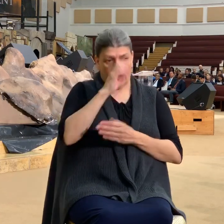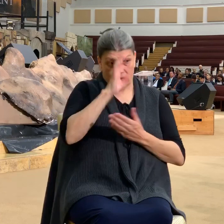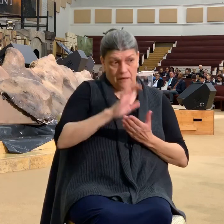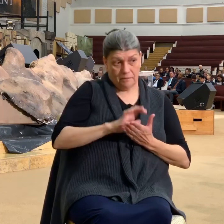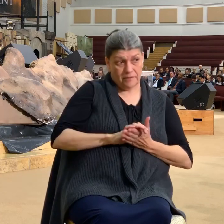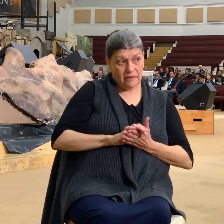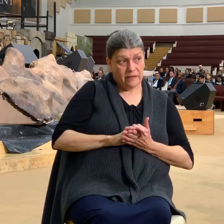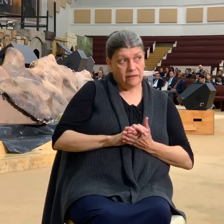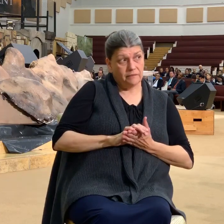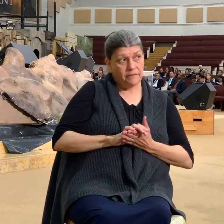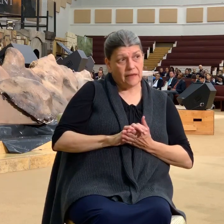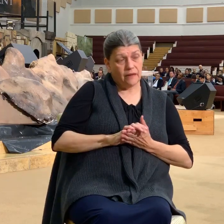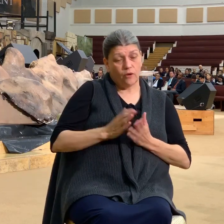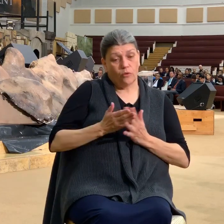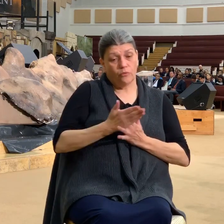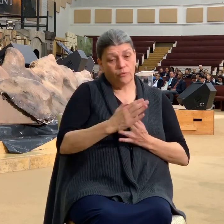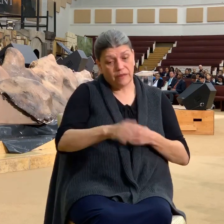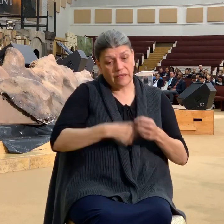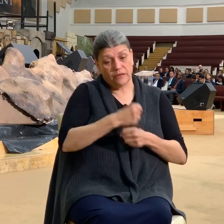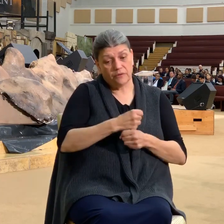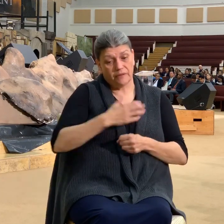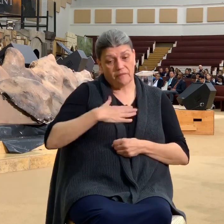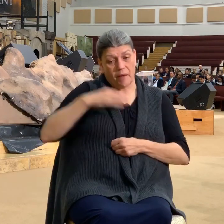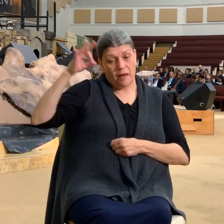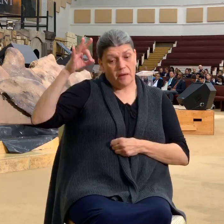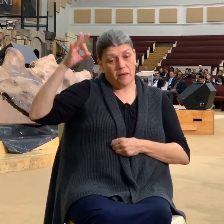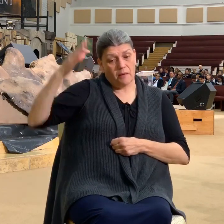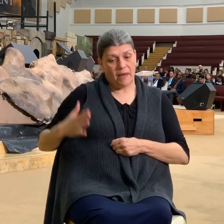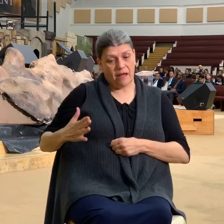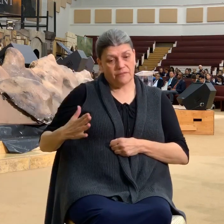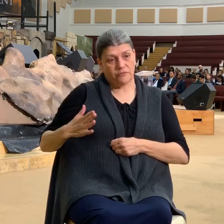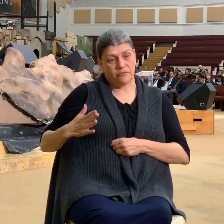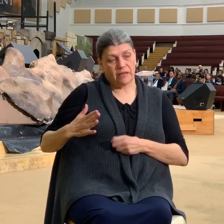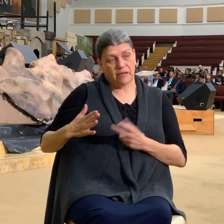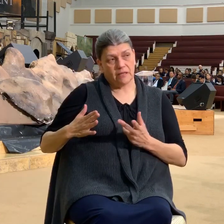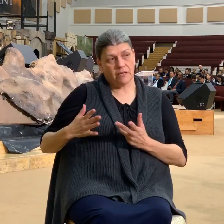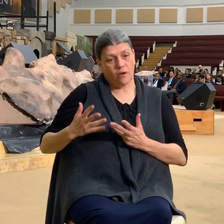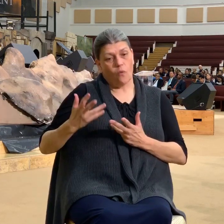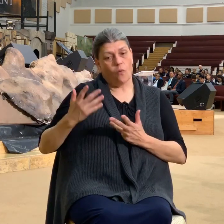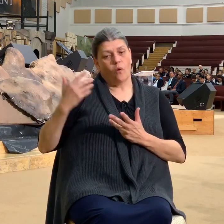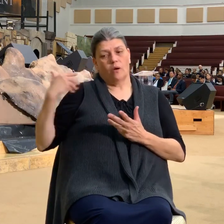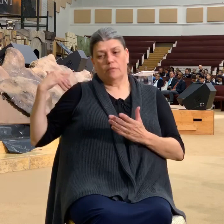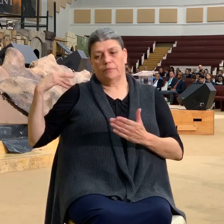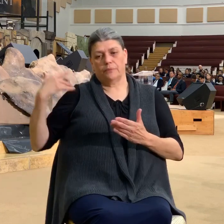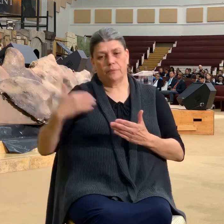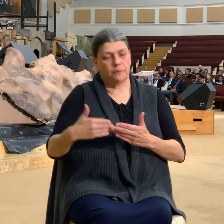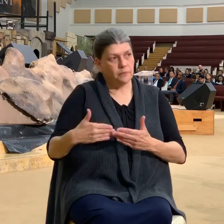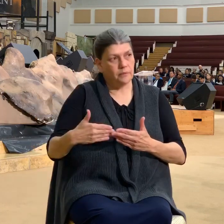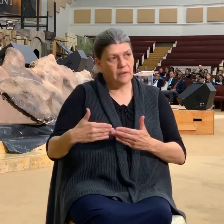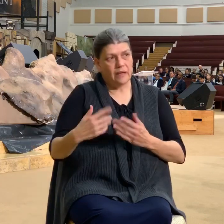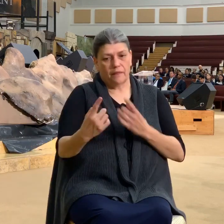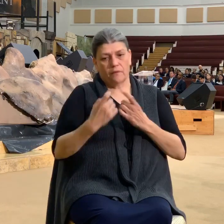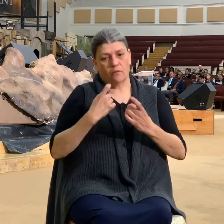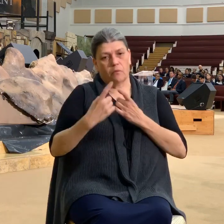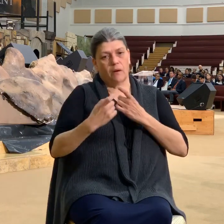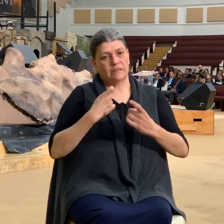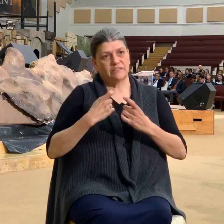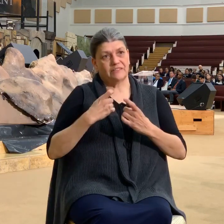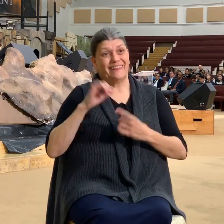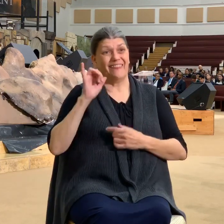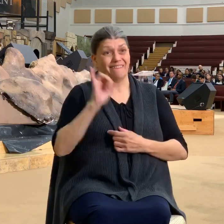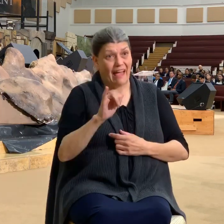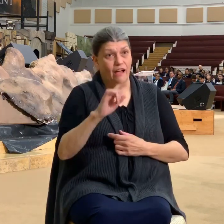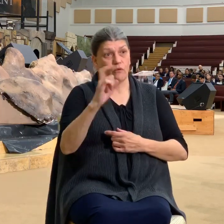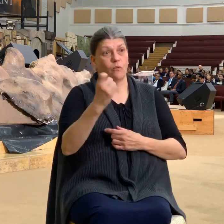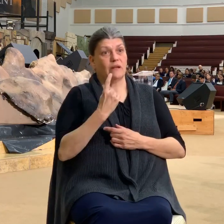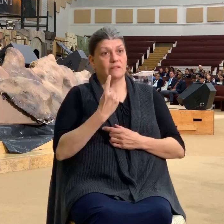my pastoral experience that the question that has come to me more times than any other